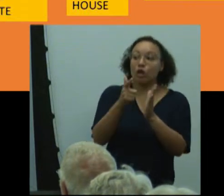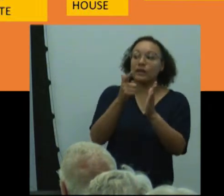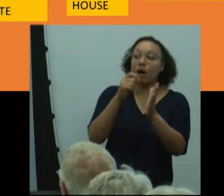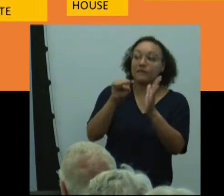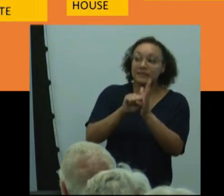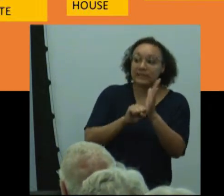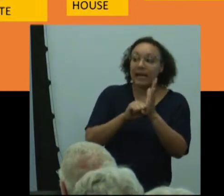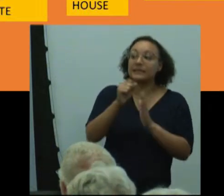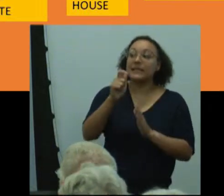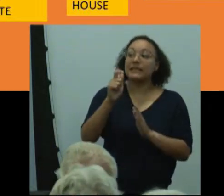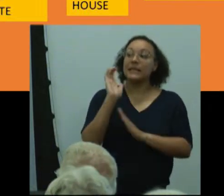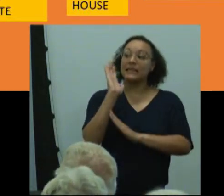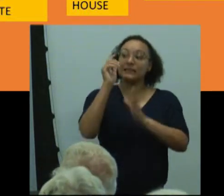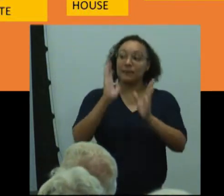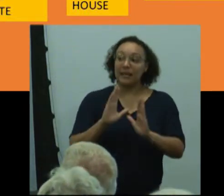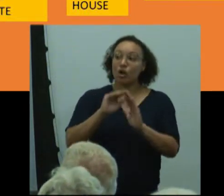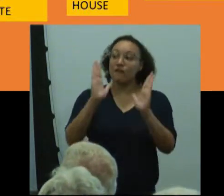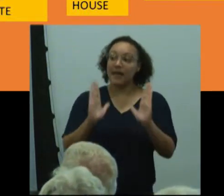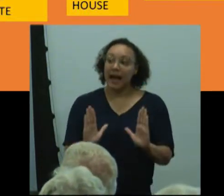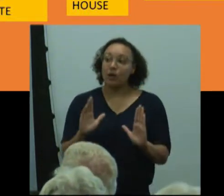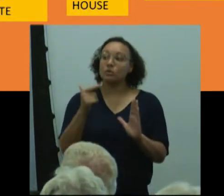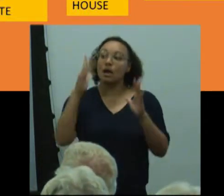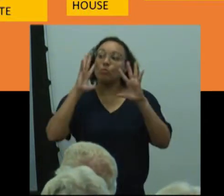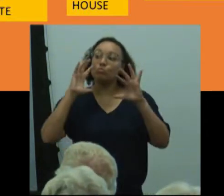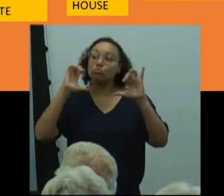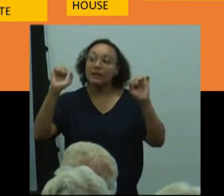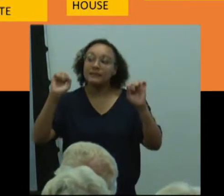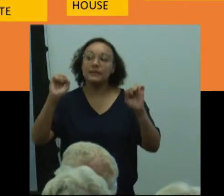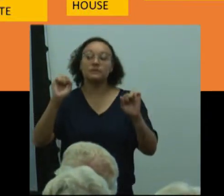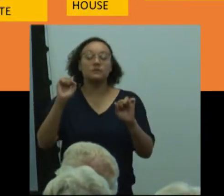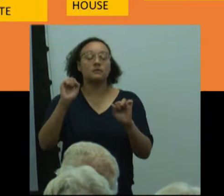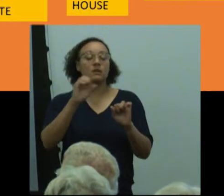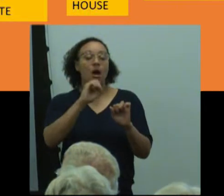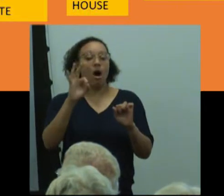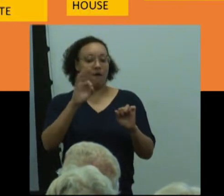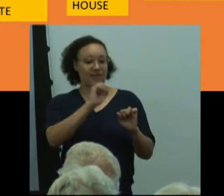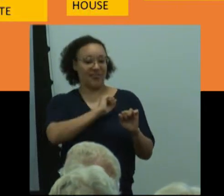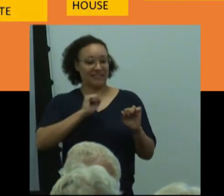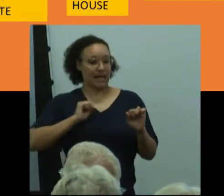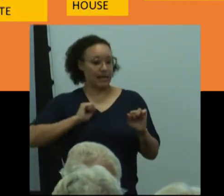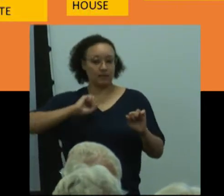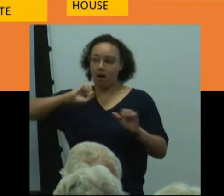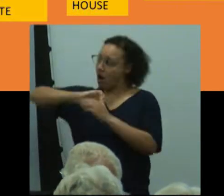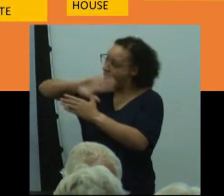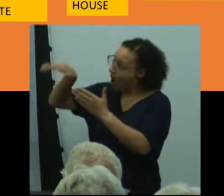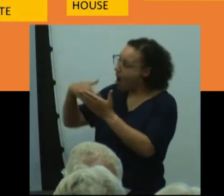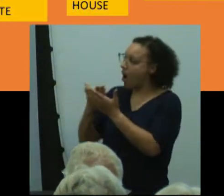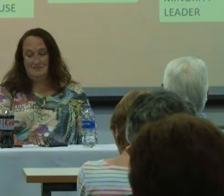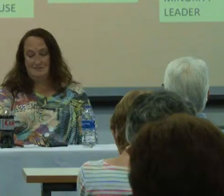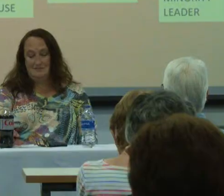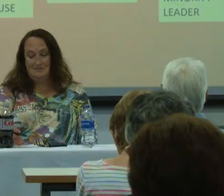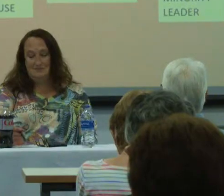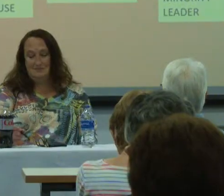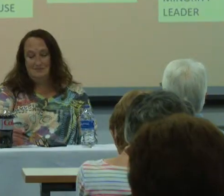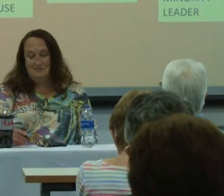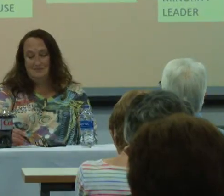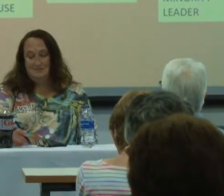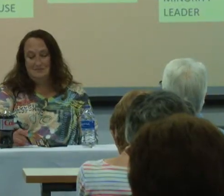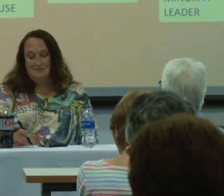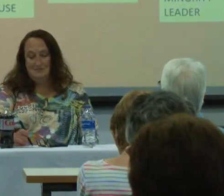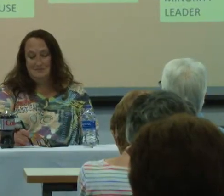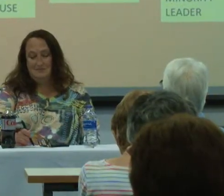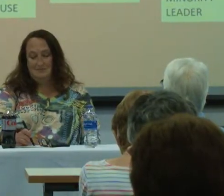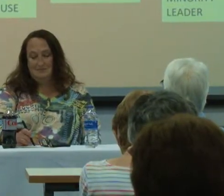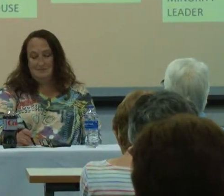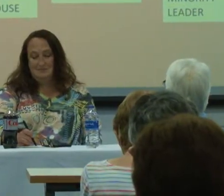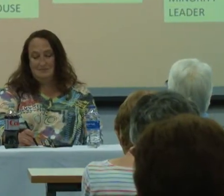Senate, House minority leader, and Senate minority leader. They're all politicians that are supposed to come up